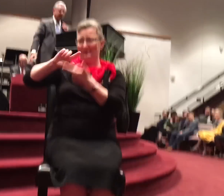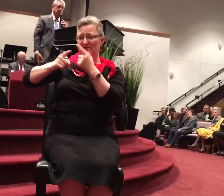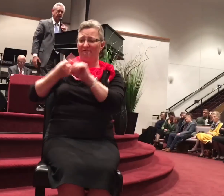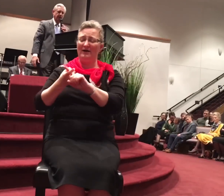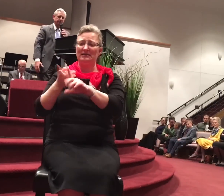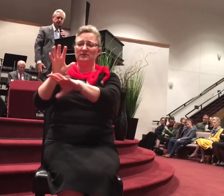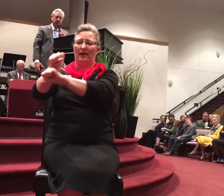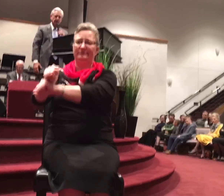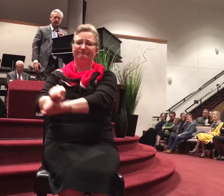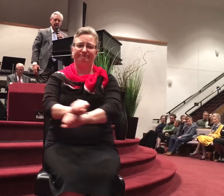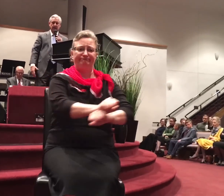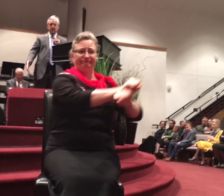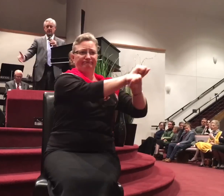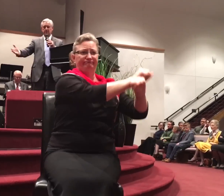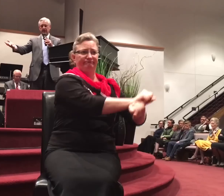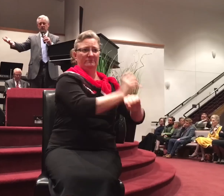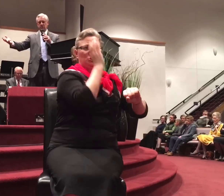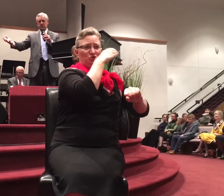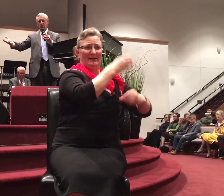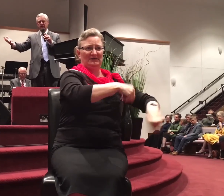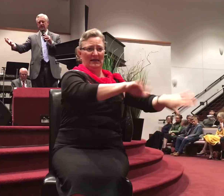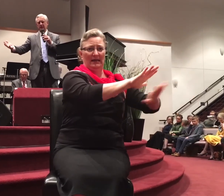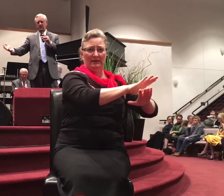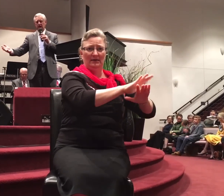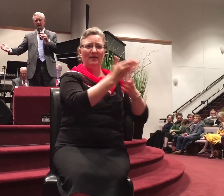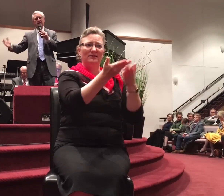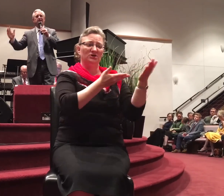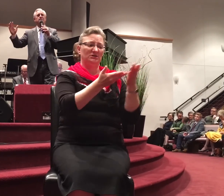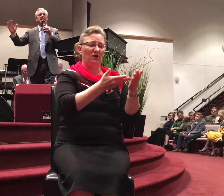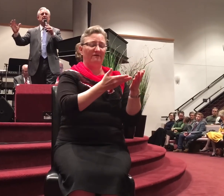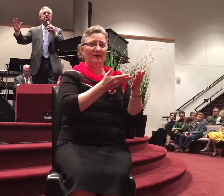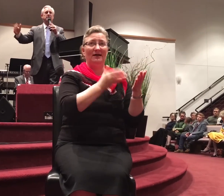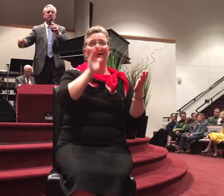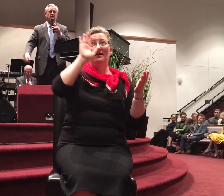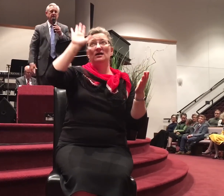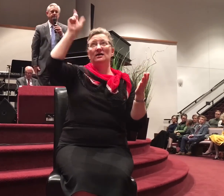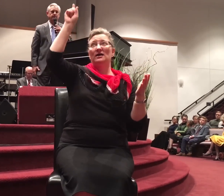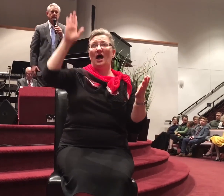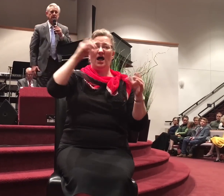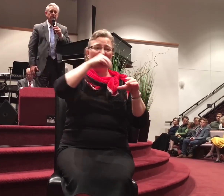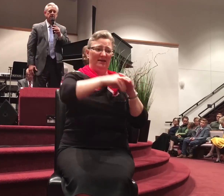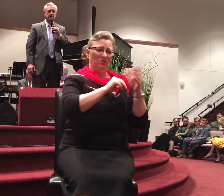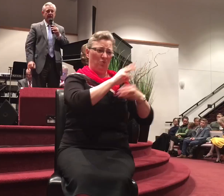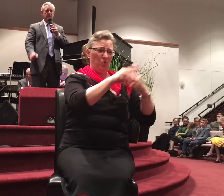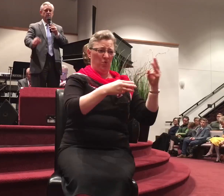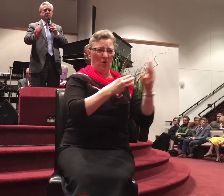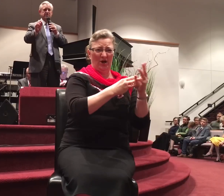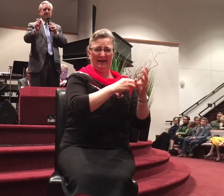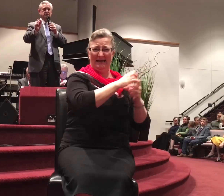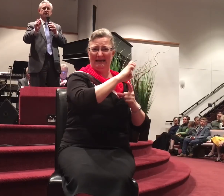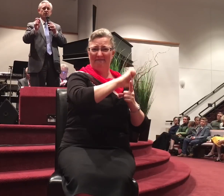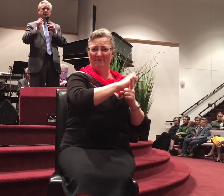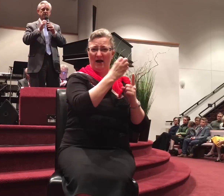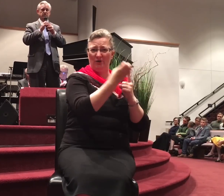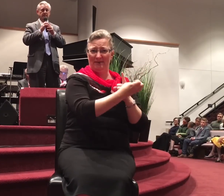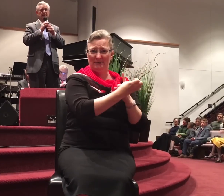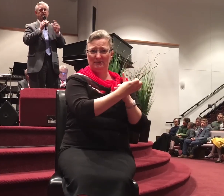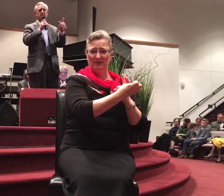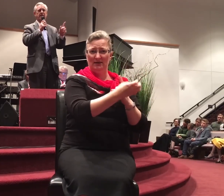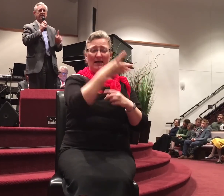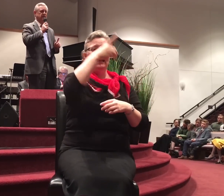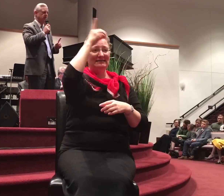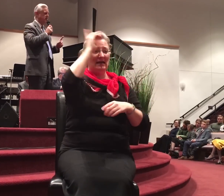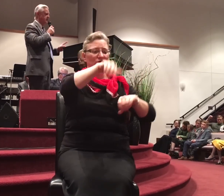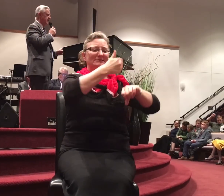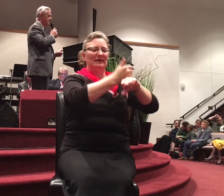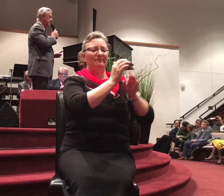a strange land, and they were serving their God in a pagan environment. Daniel was destined for leadership. Even